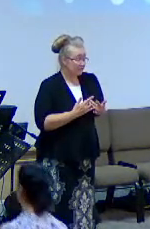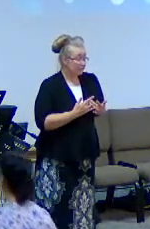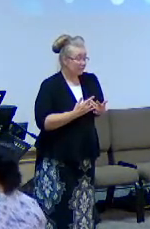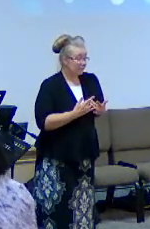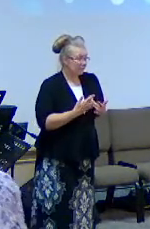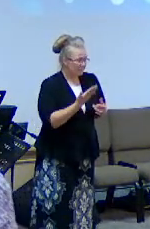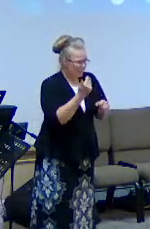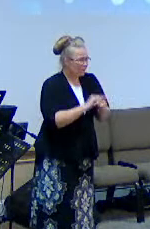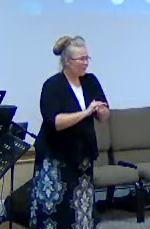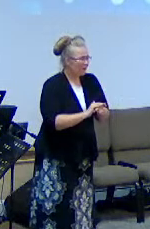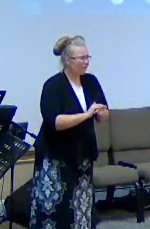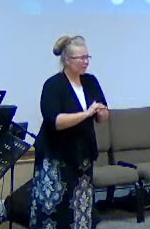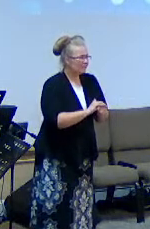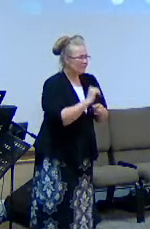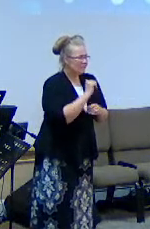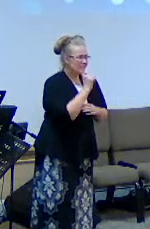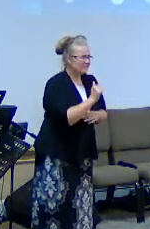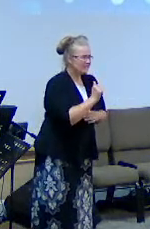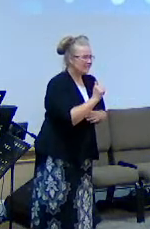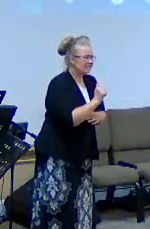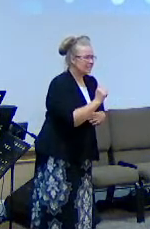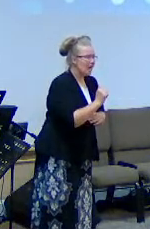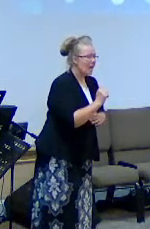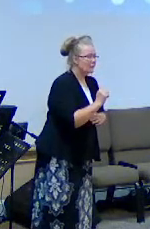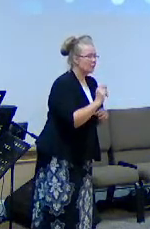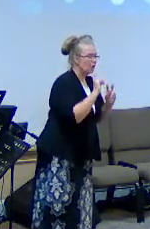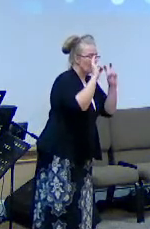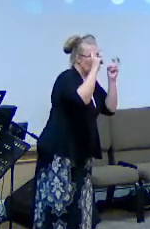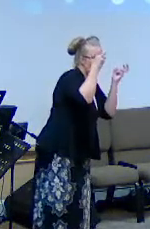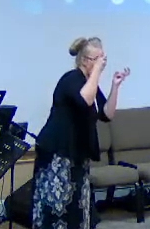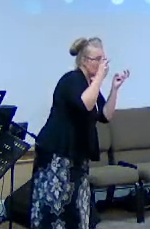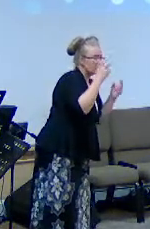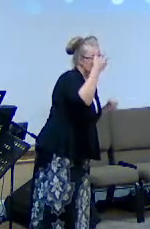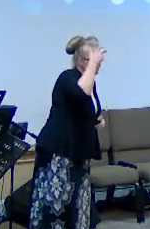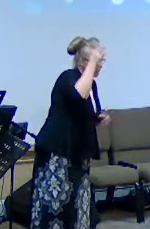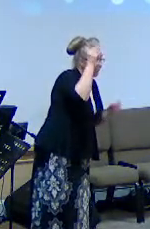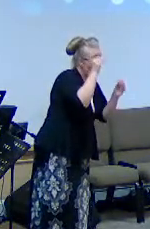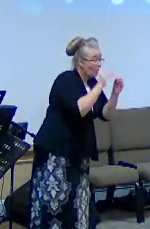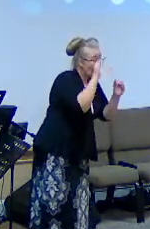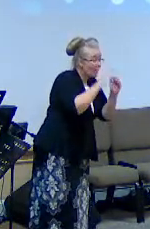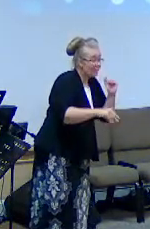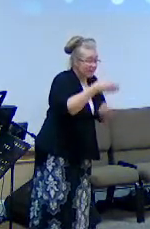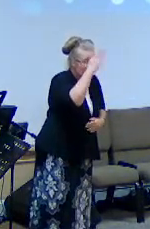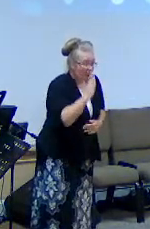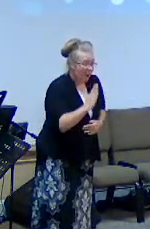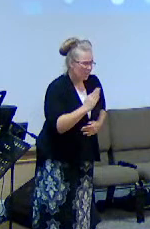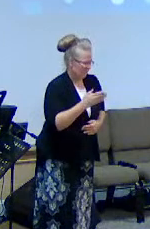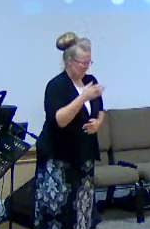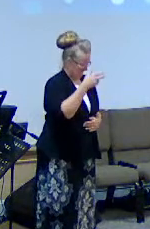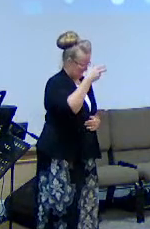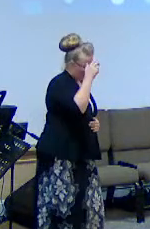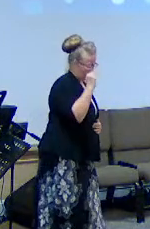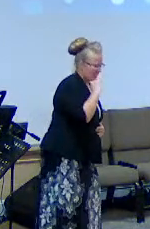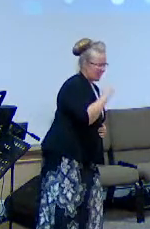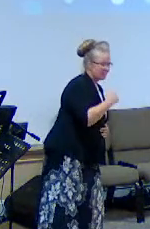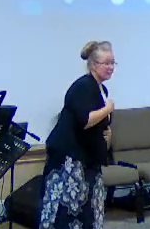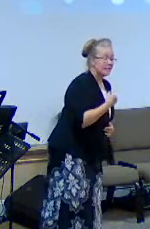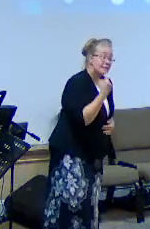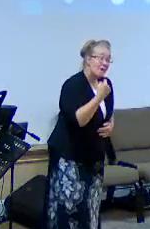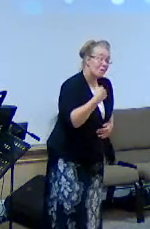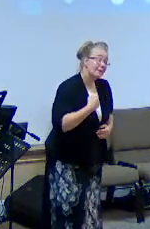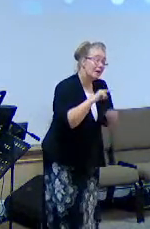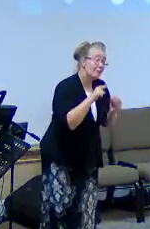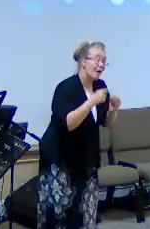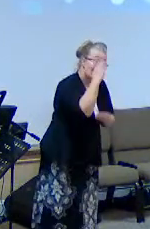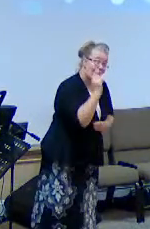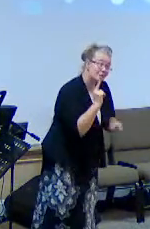Come on, somebody. Don't quote the devil more than you quote God. The devil lied to me. Well, tell me about the promise that God gave